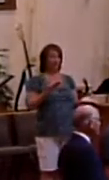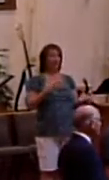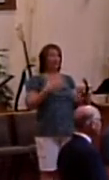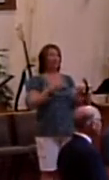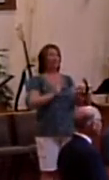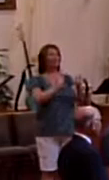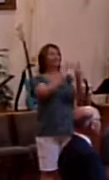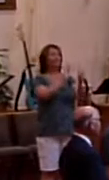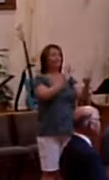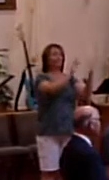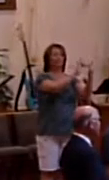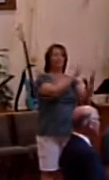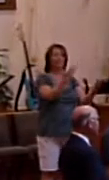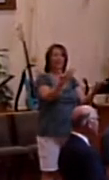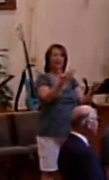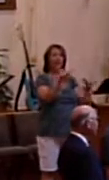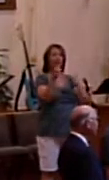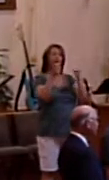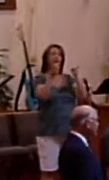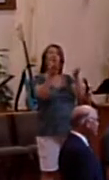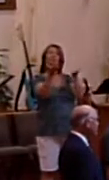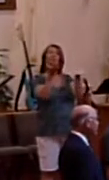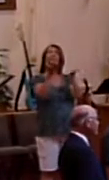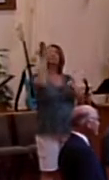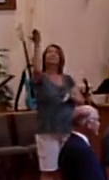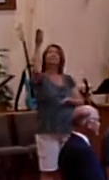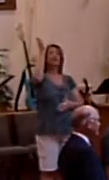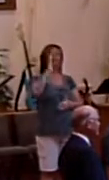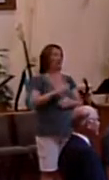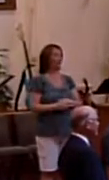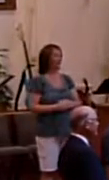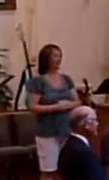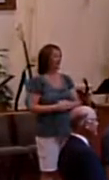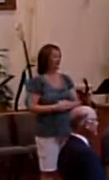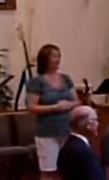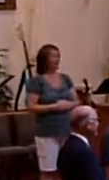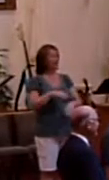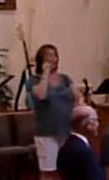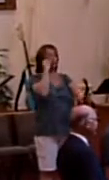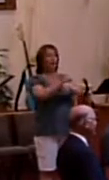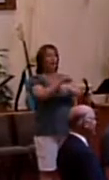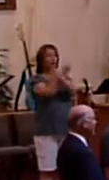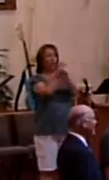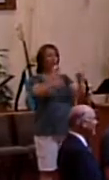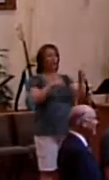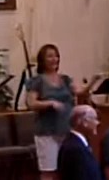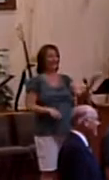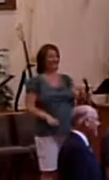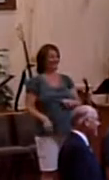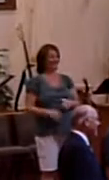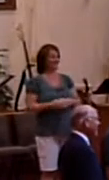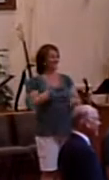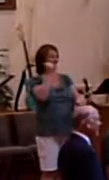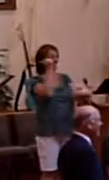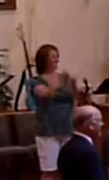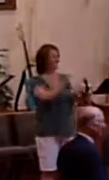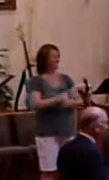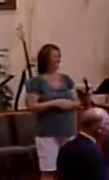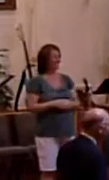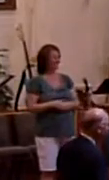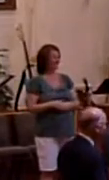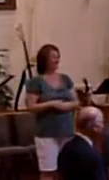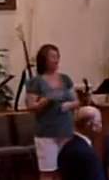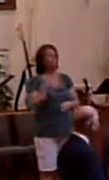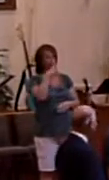It gives us a way to serve God. And job security. Job security. Amen, right? Job security,